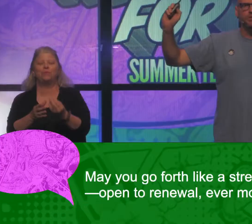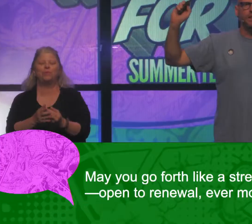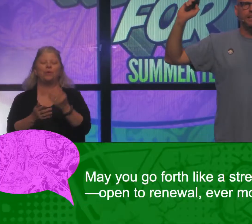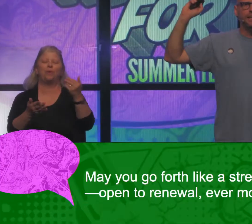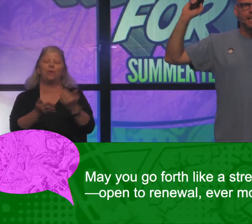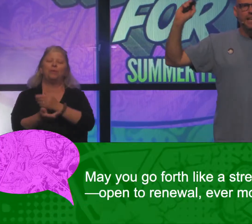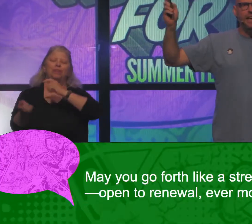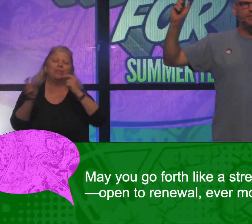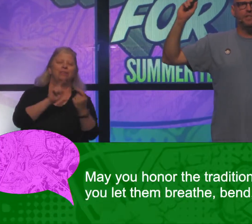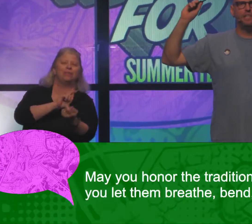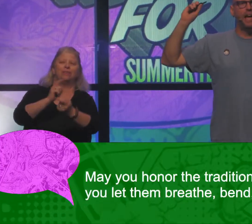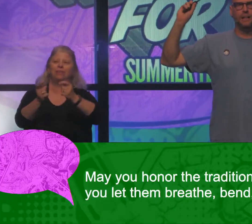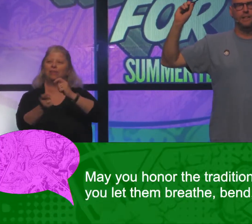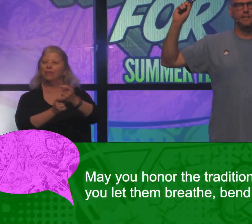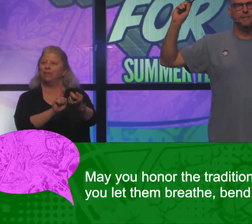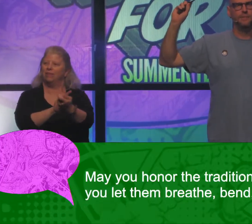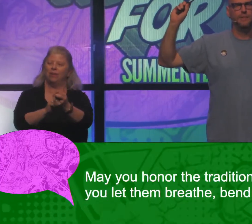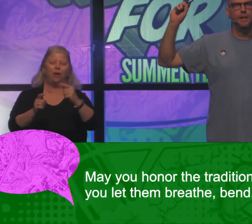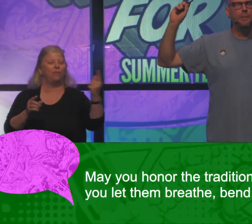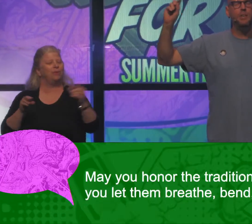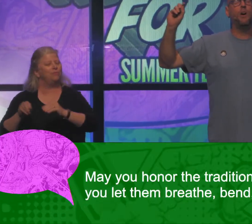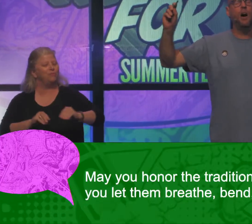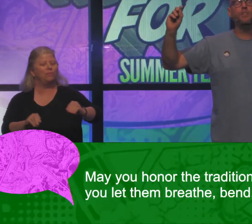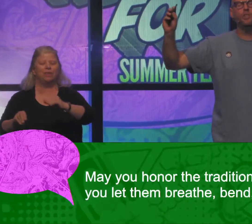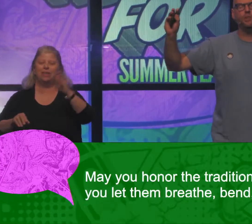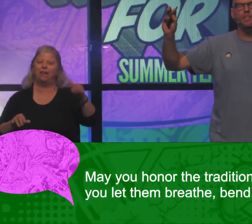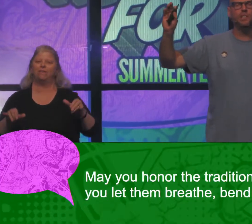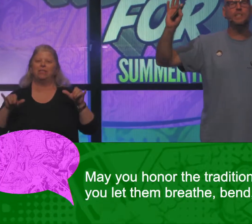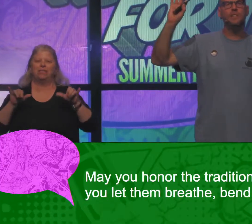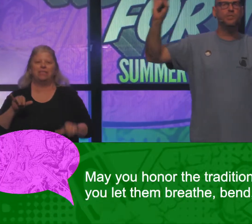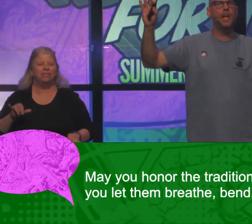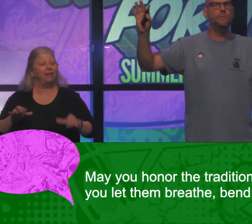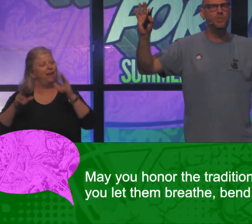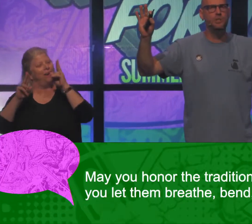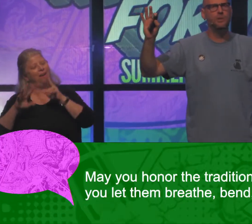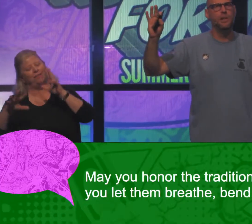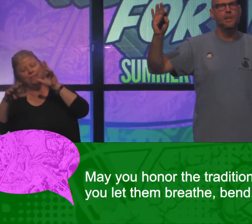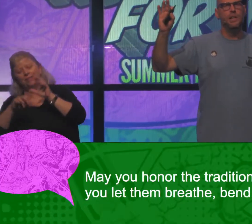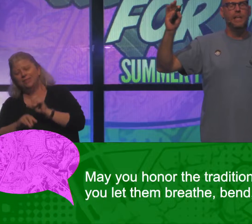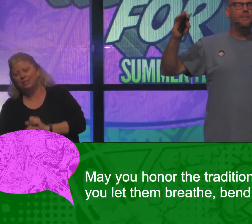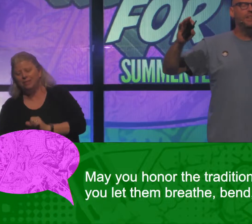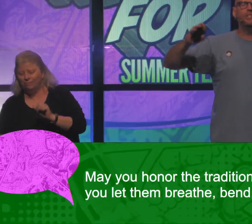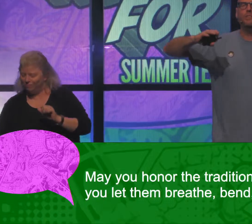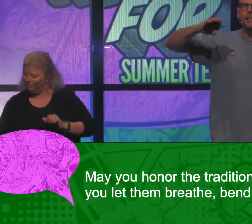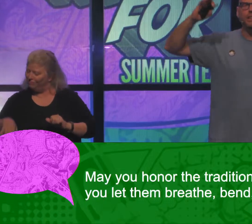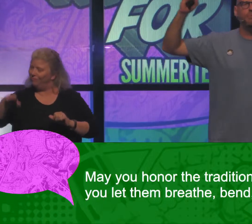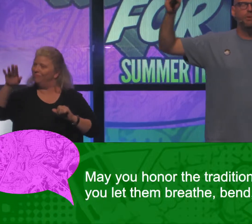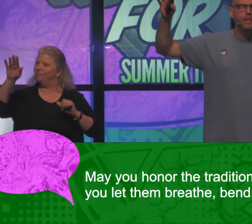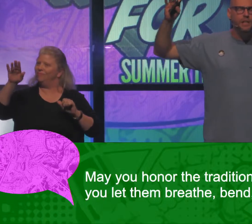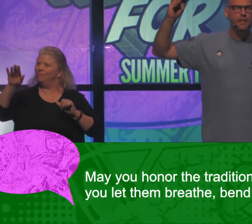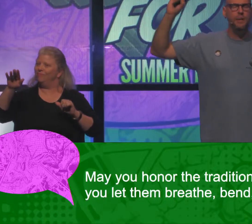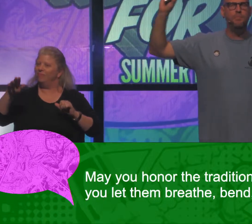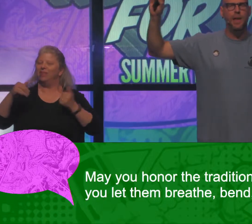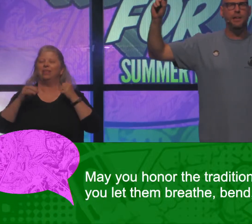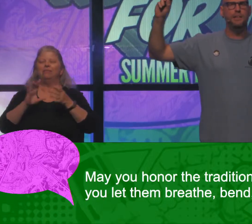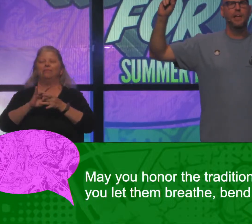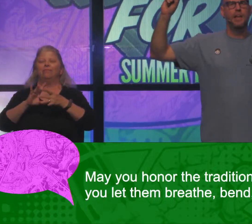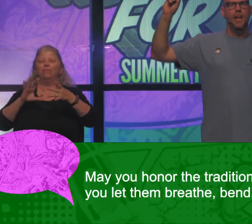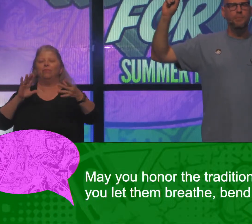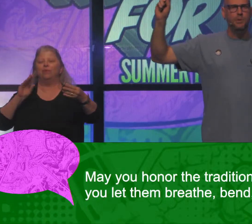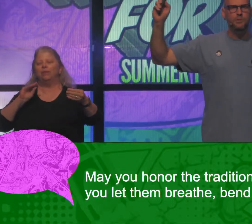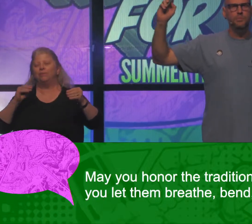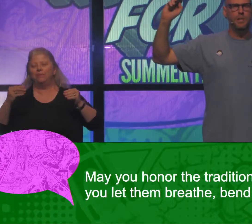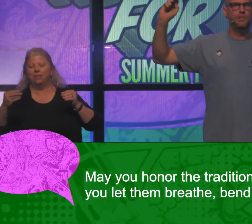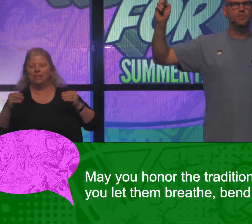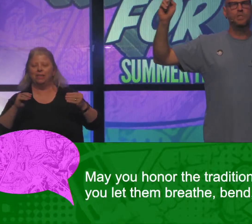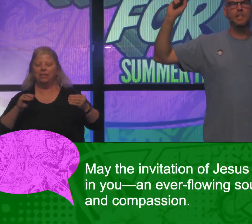ever moving, never stagnant. May you honor the traditions that have shaped you, even as you let them breathe and bend